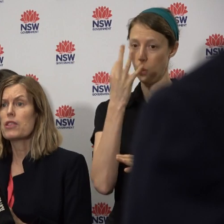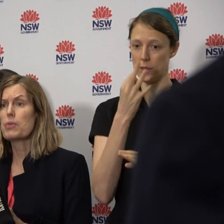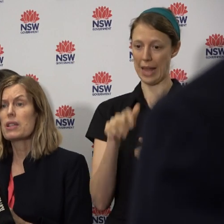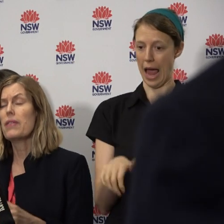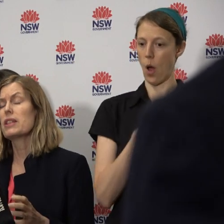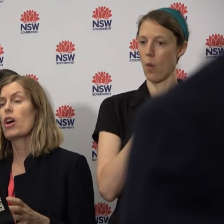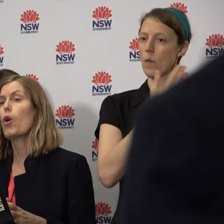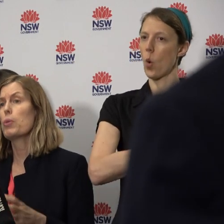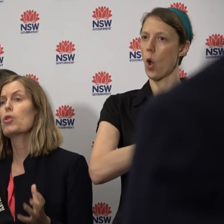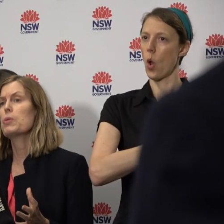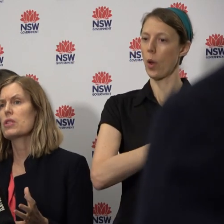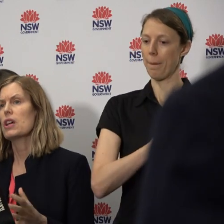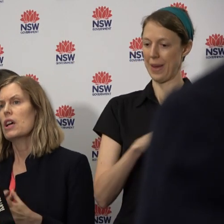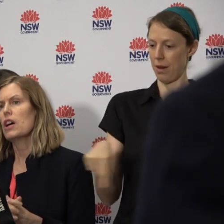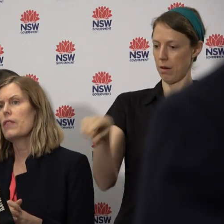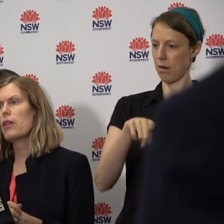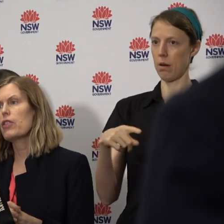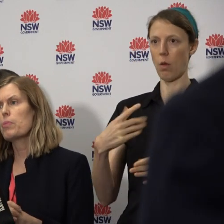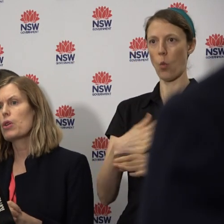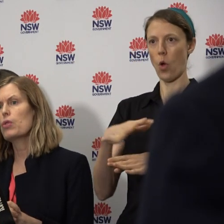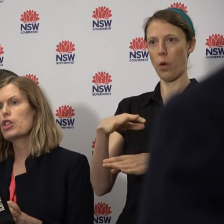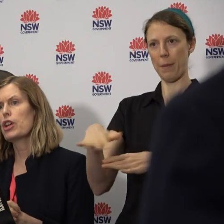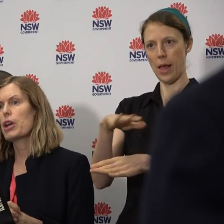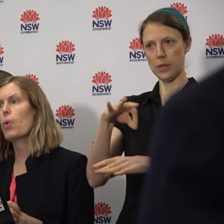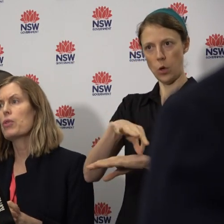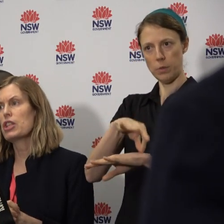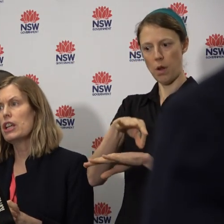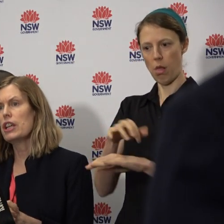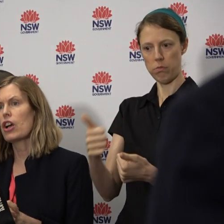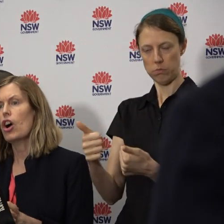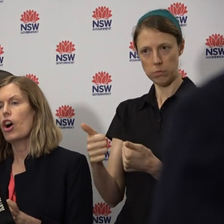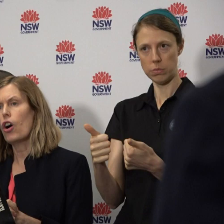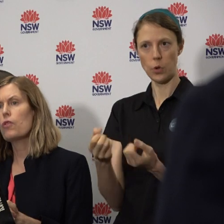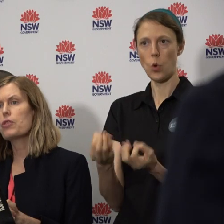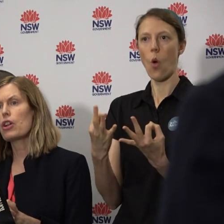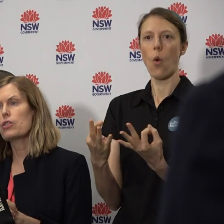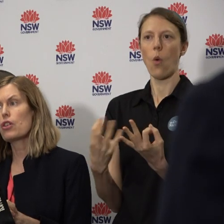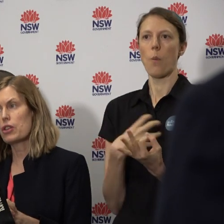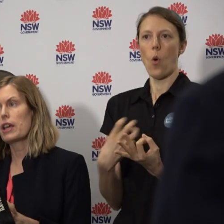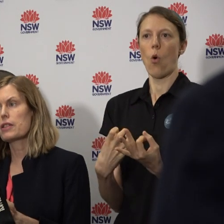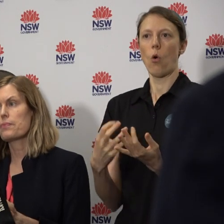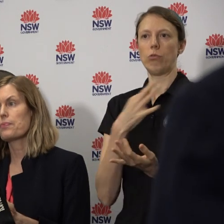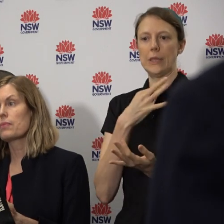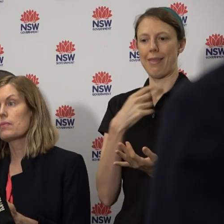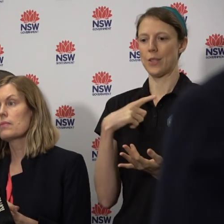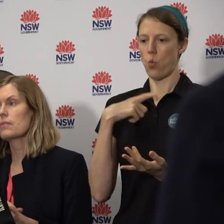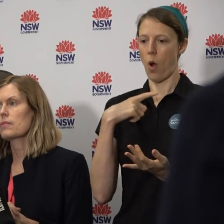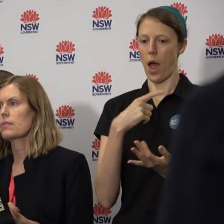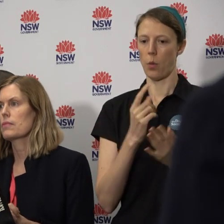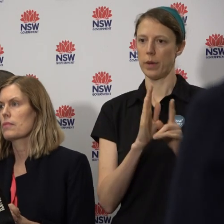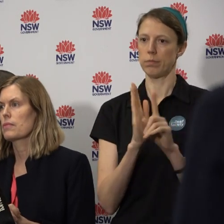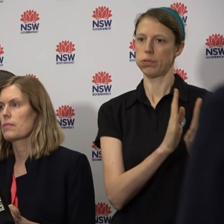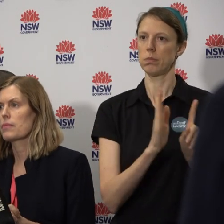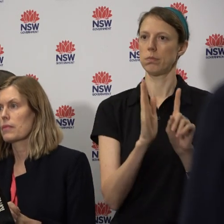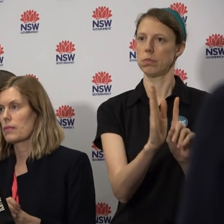are placed at risk, and that's the whole purpose of our very precautionary quarantining of the close contacts. So can you explain the